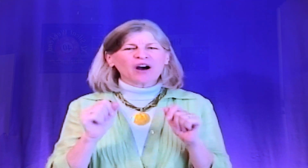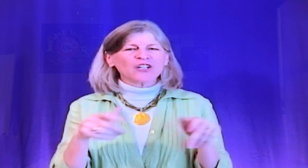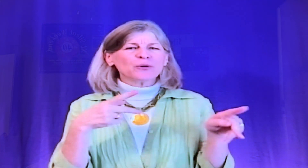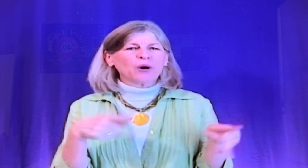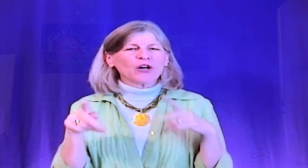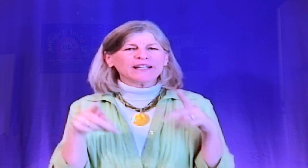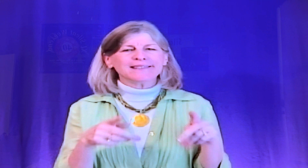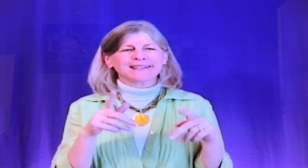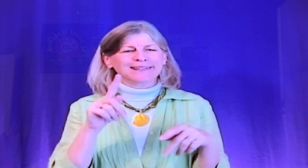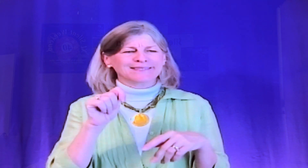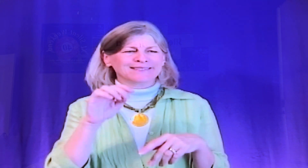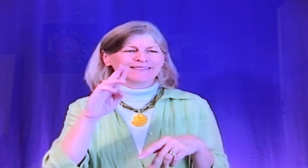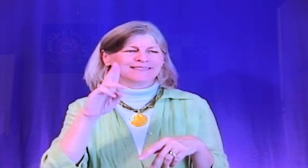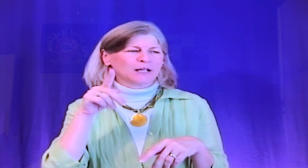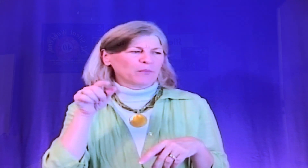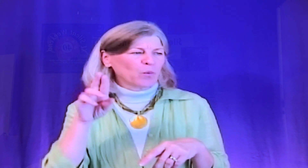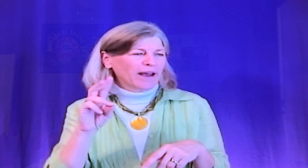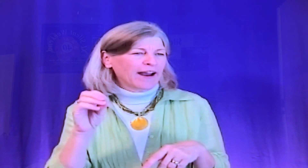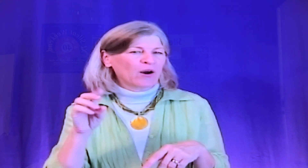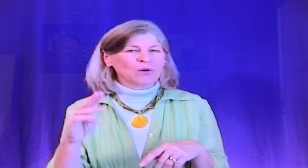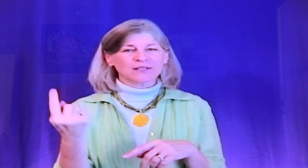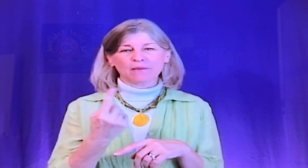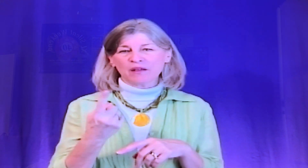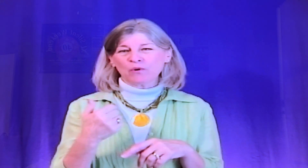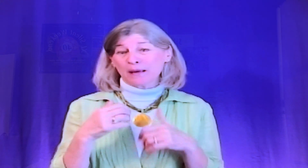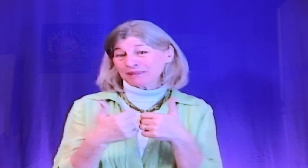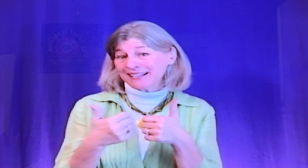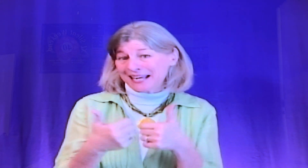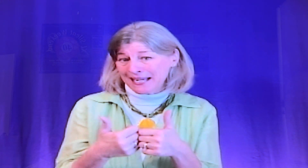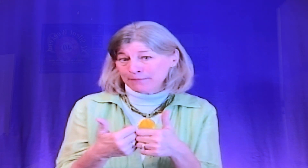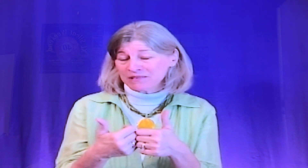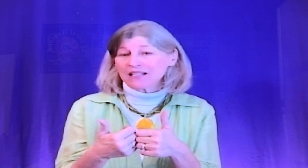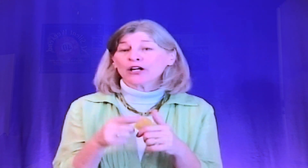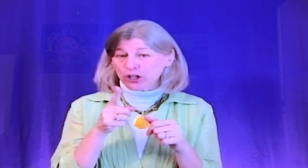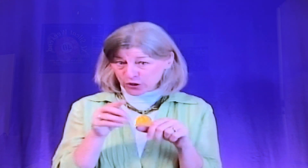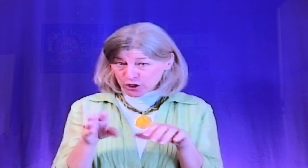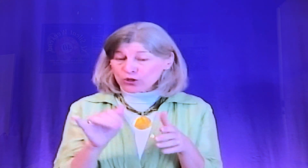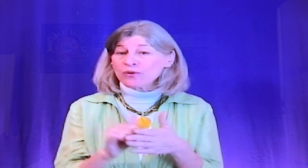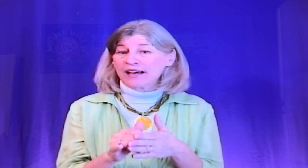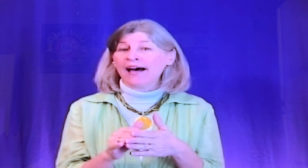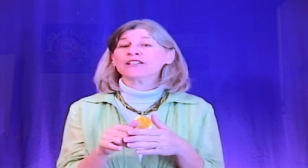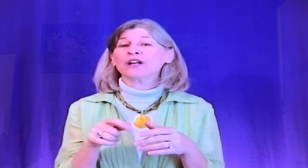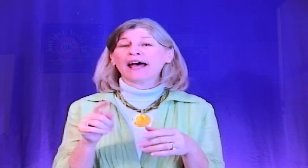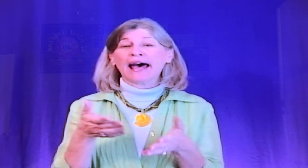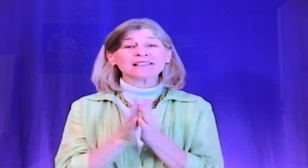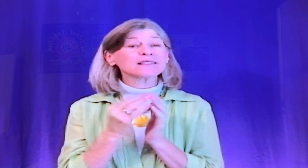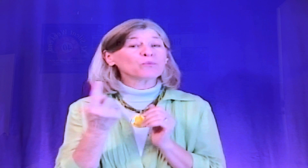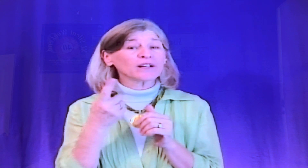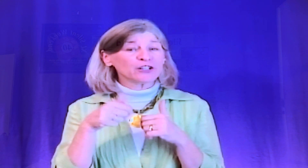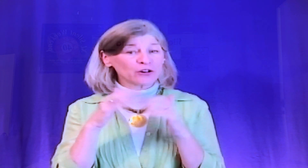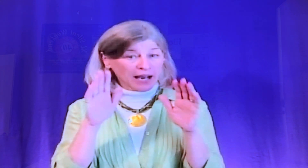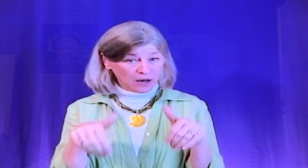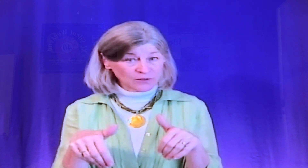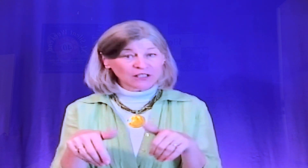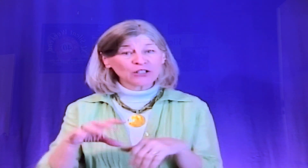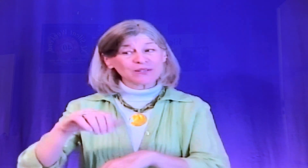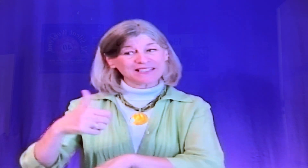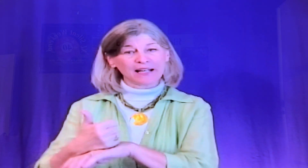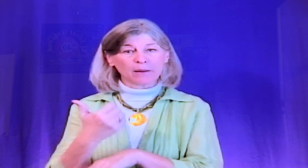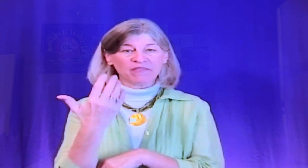to parties like Tupperware or something where they play games. You can do that. Ask someone in your house to set up